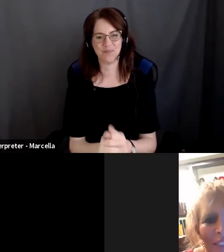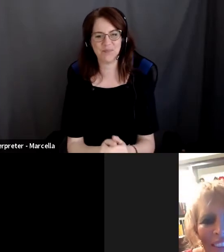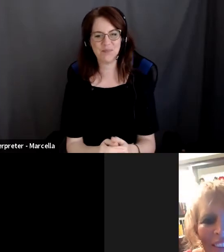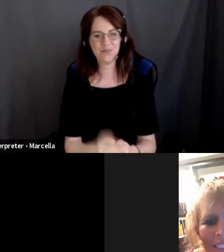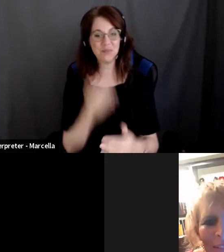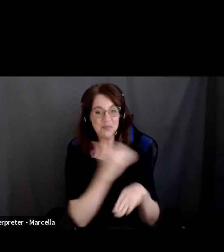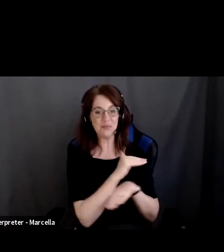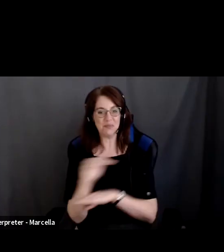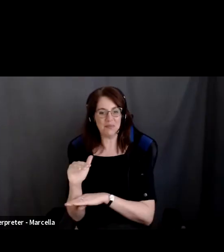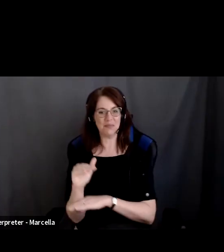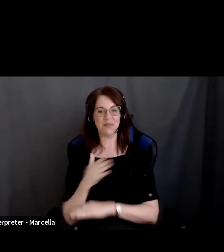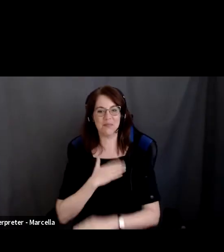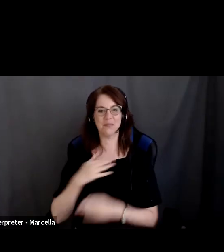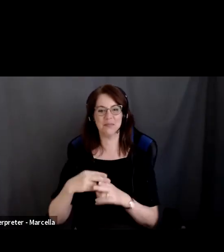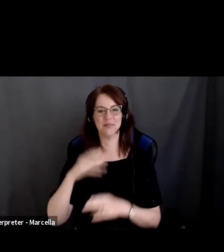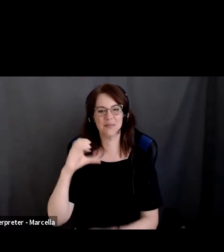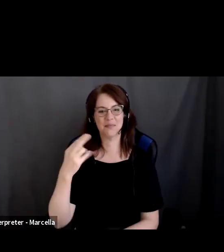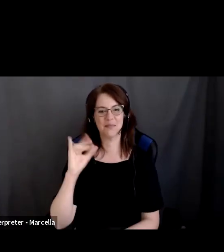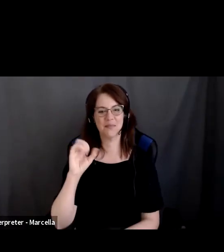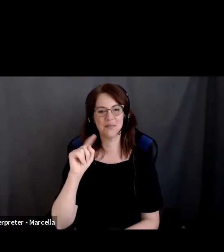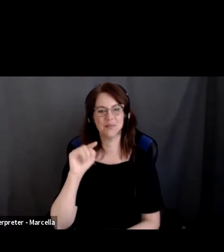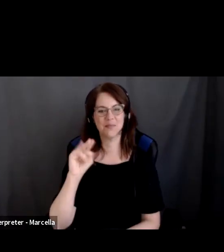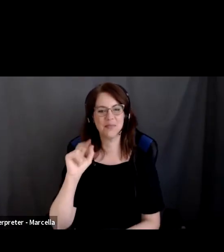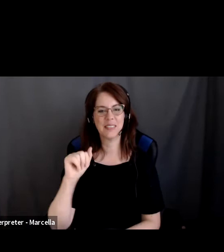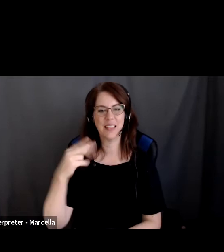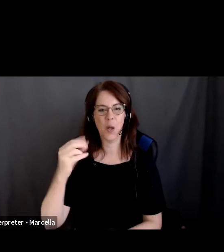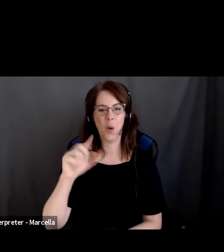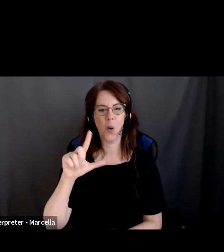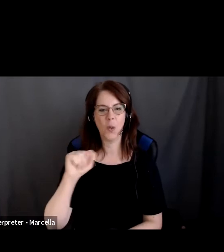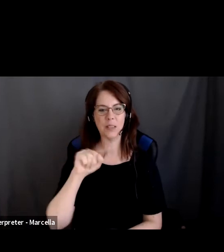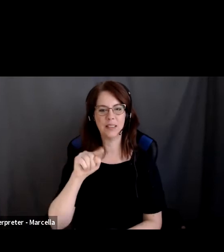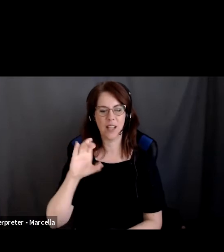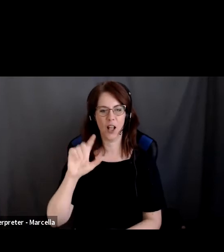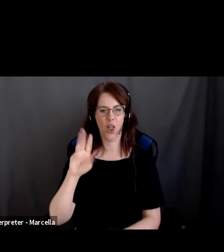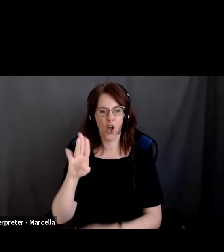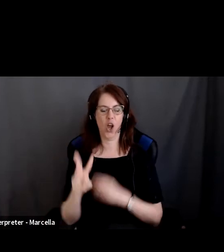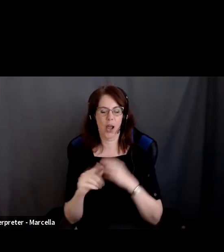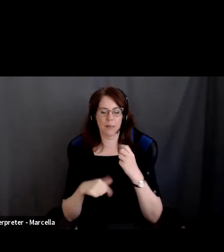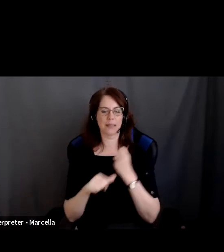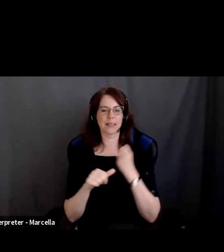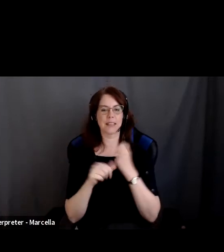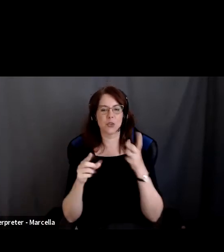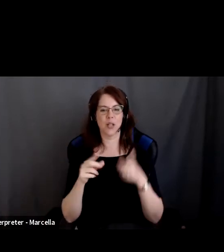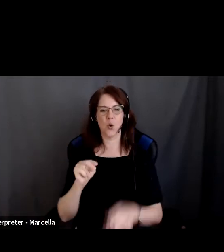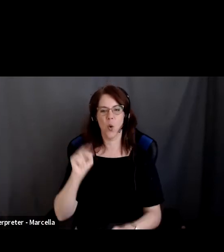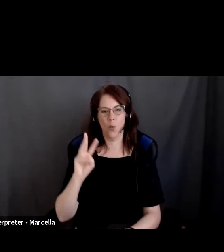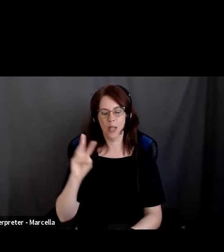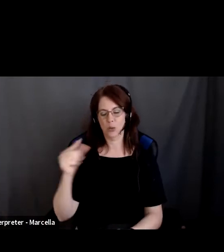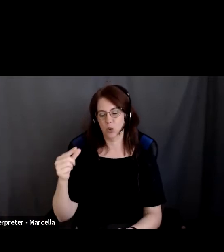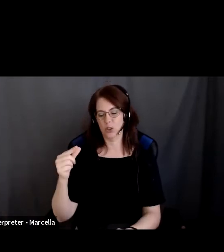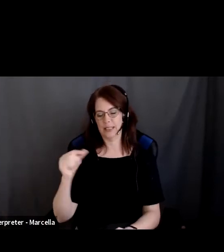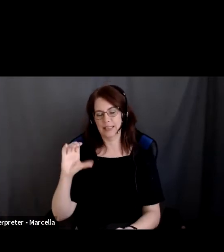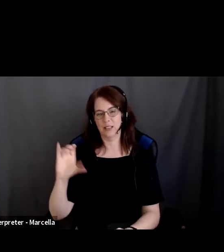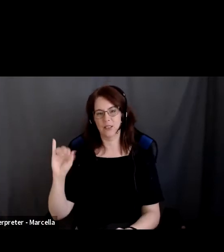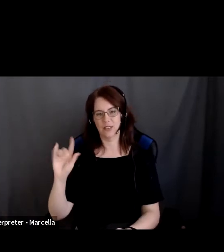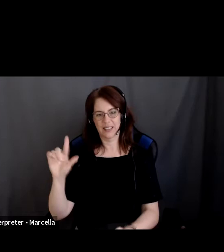Good afternoon. My name is Christina Holtzclaw, and I am the Assistant Director at Northwest Georgia Center for Independent Living in